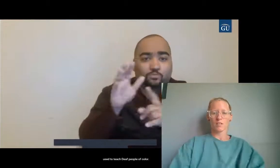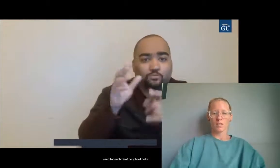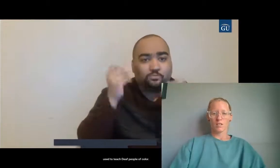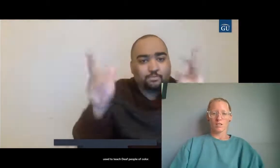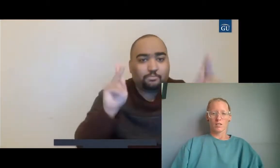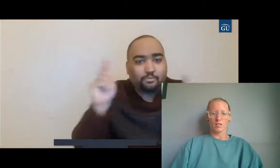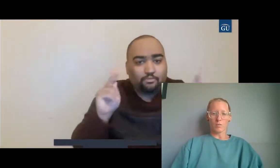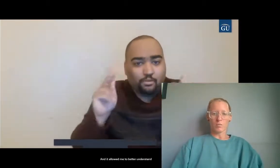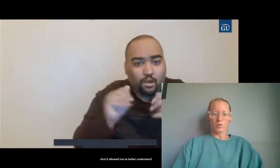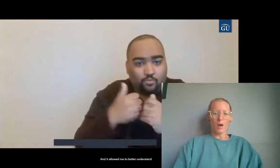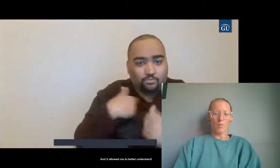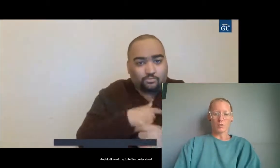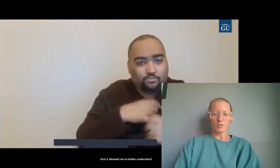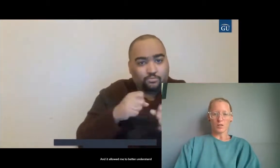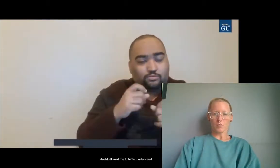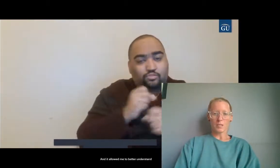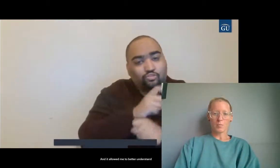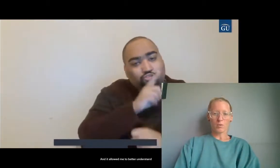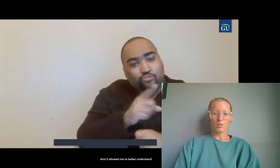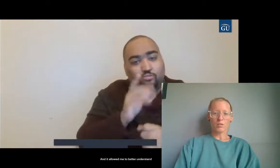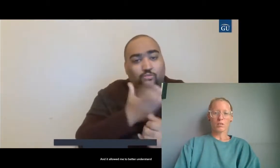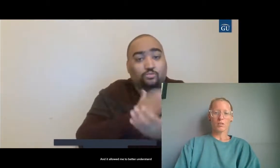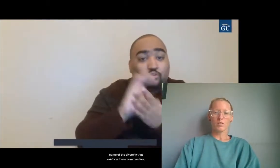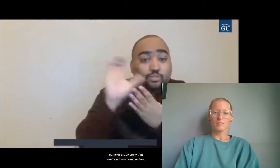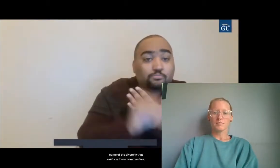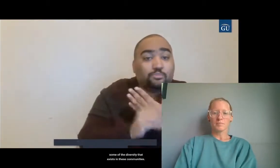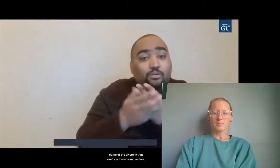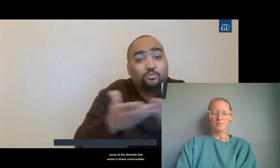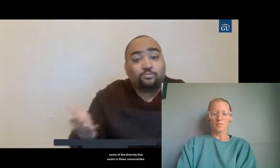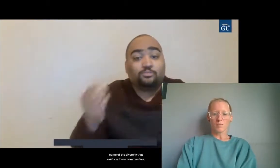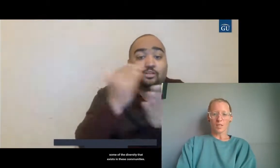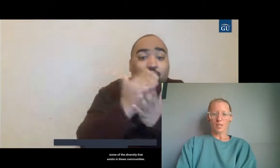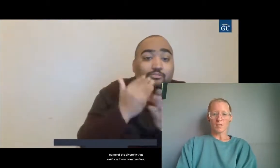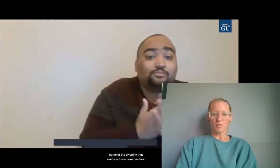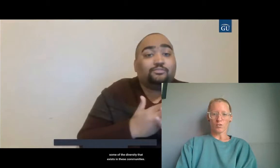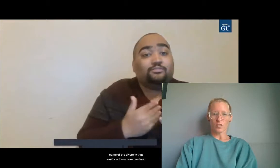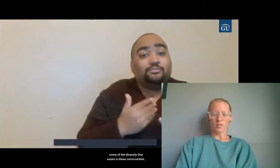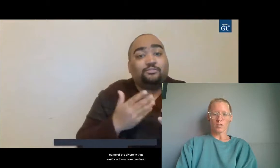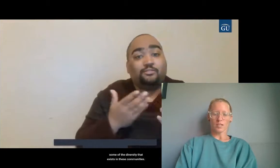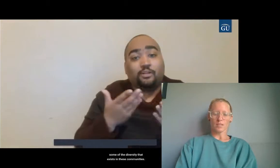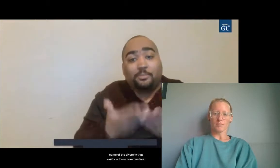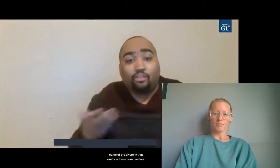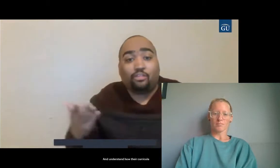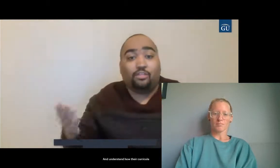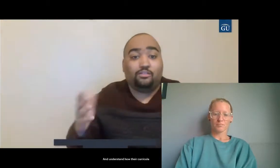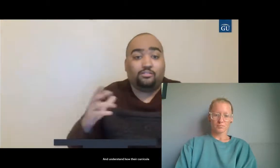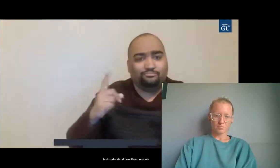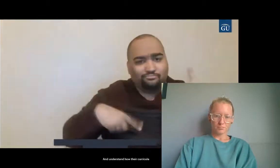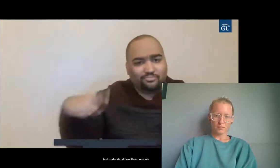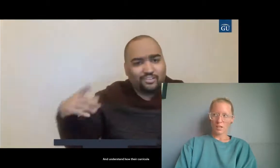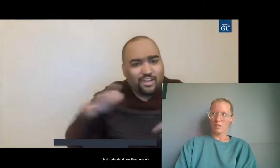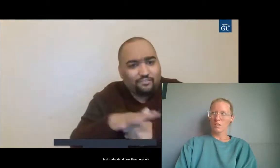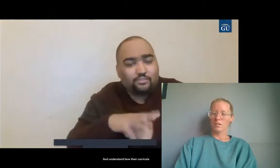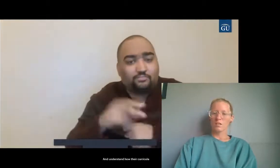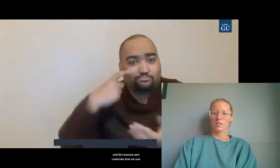methods that were more popular to other people in different